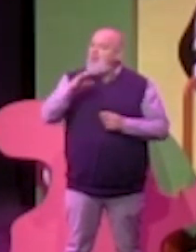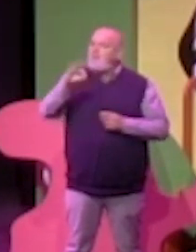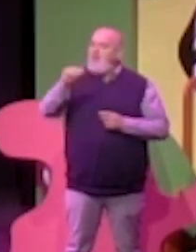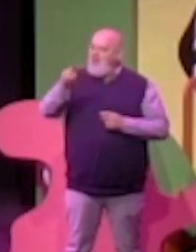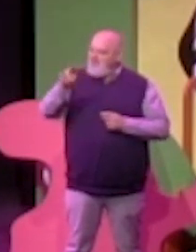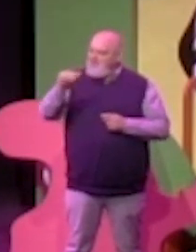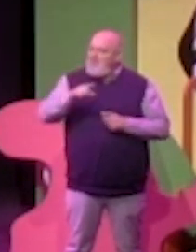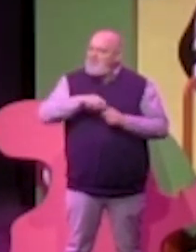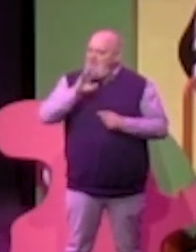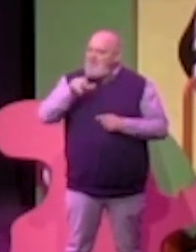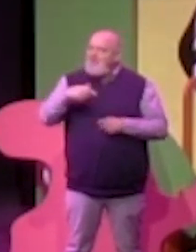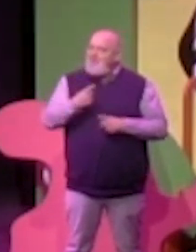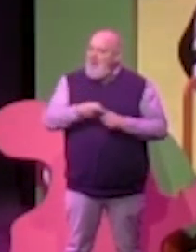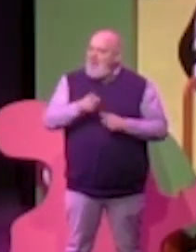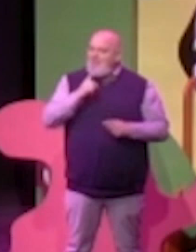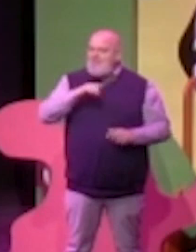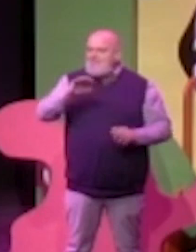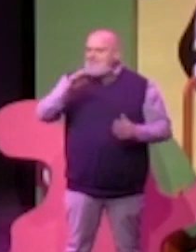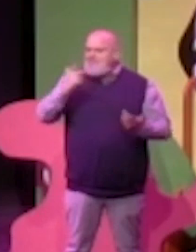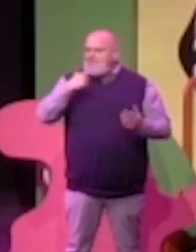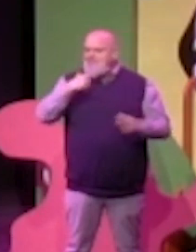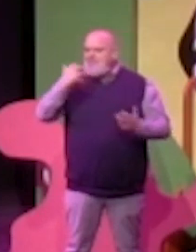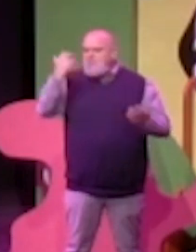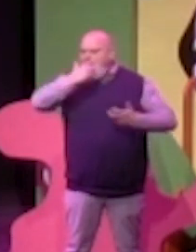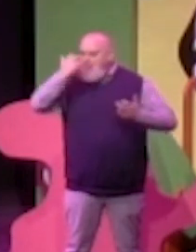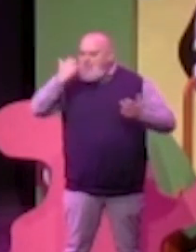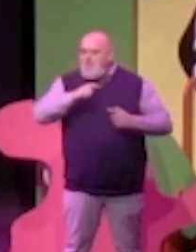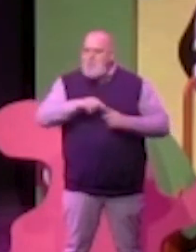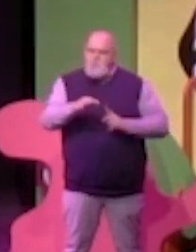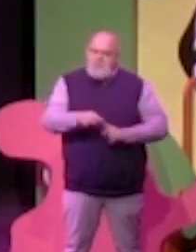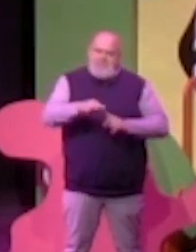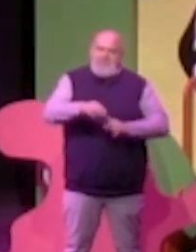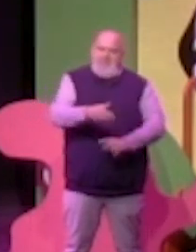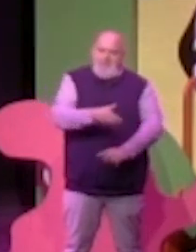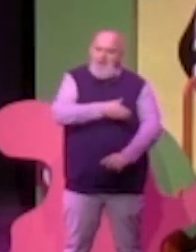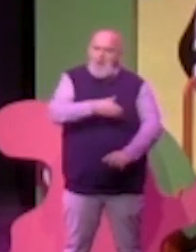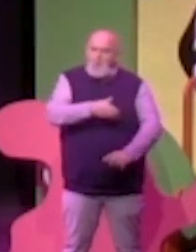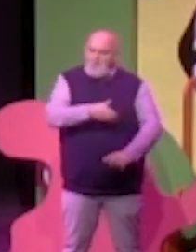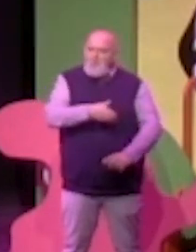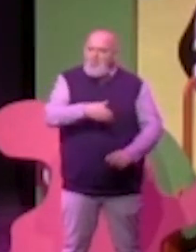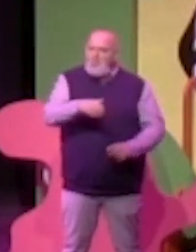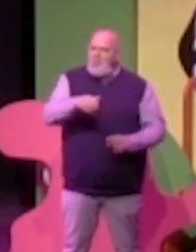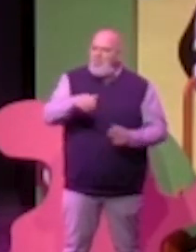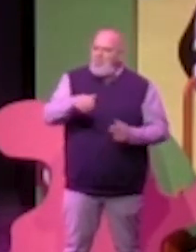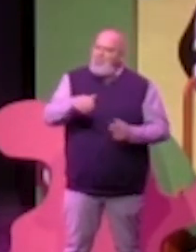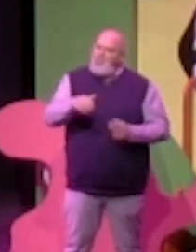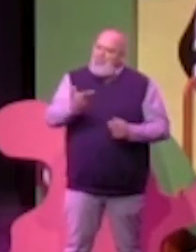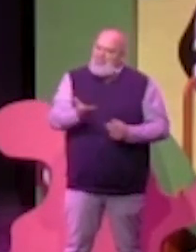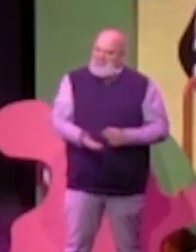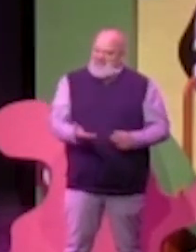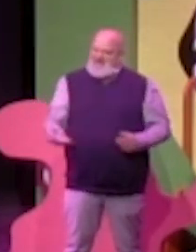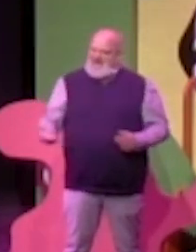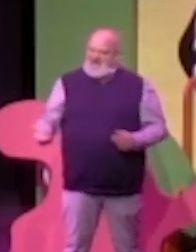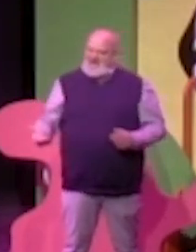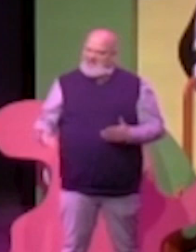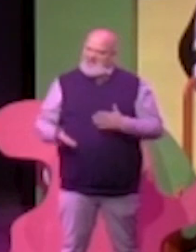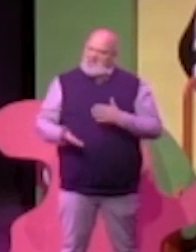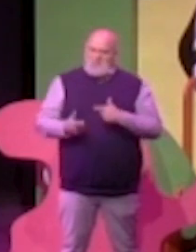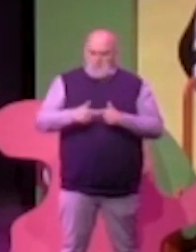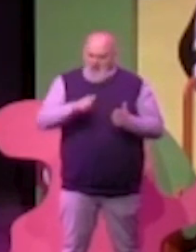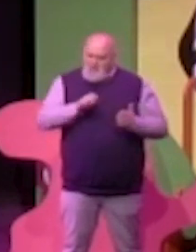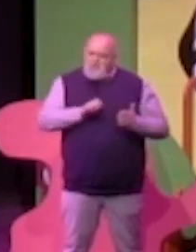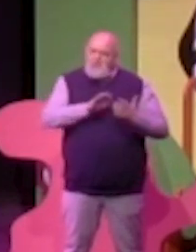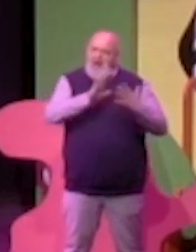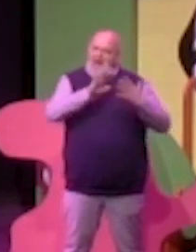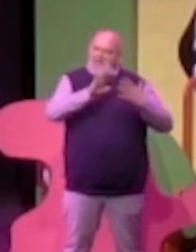incredible, uniquely powerful tool for addressing and hopefully unpacking so